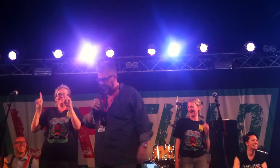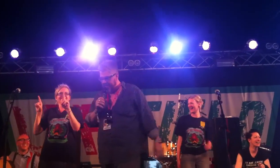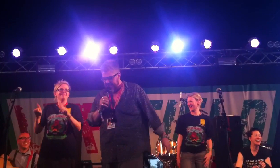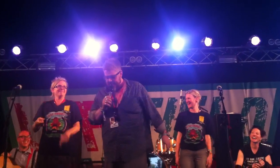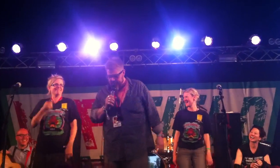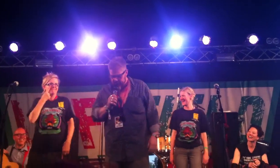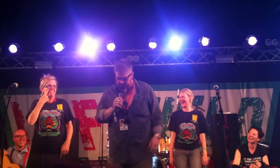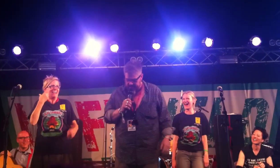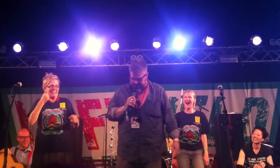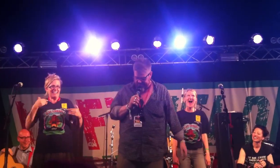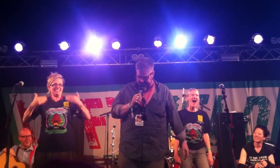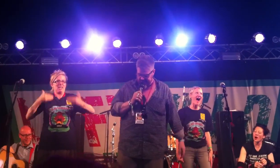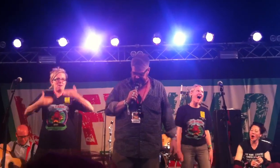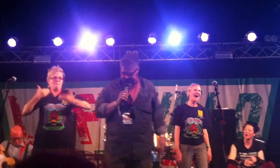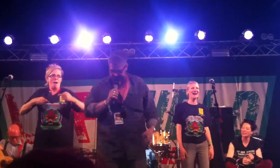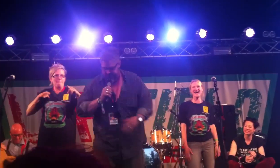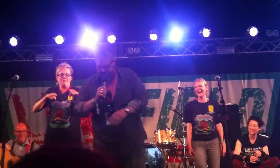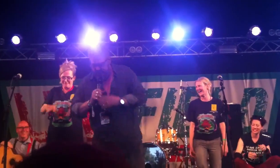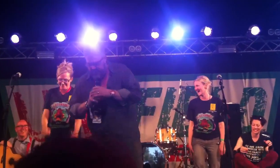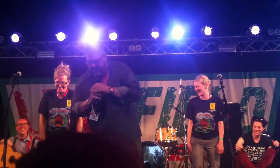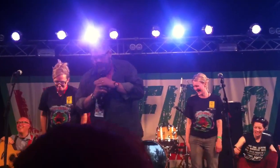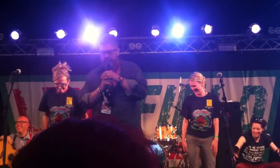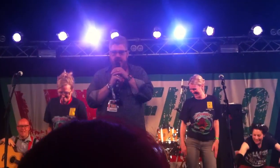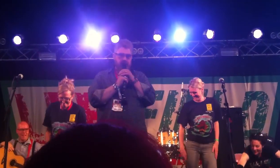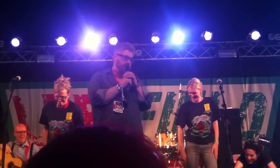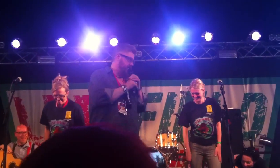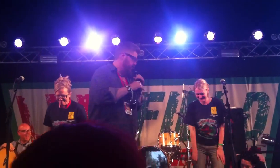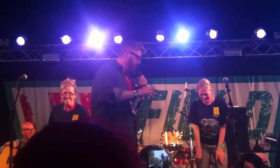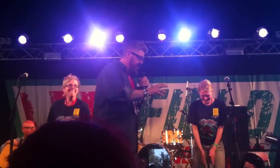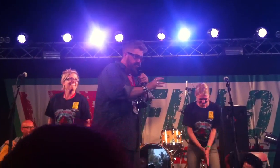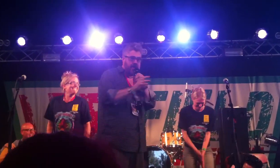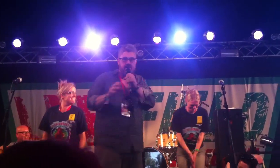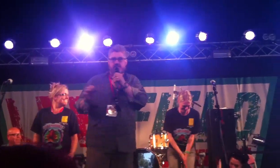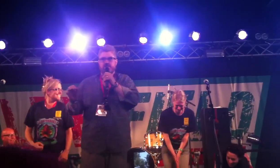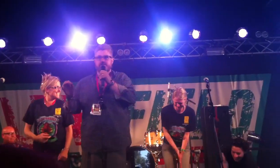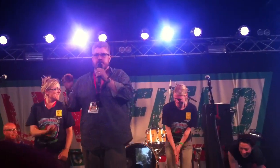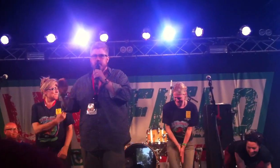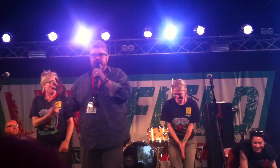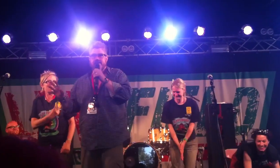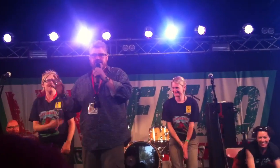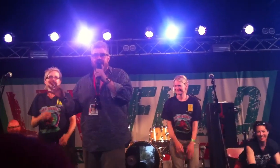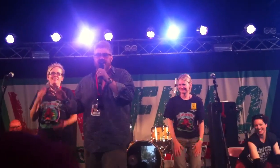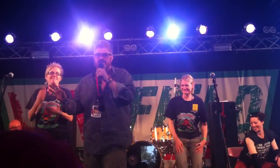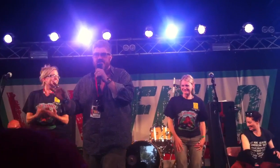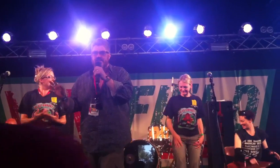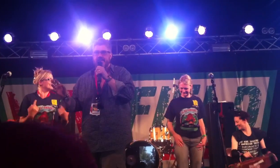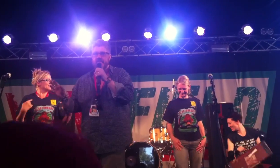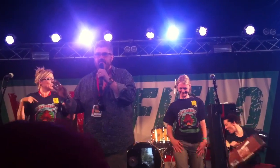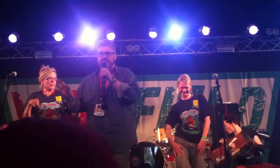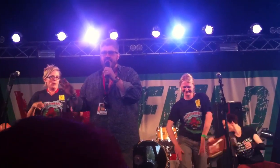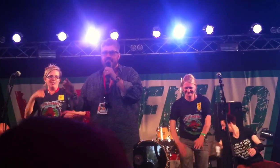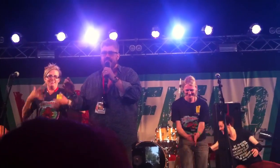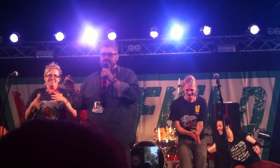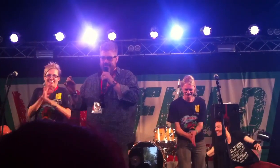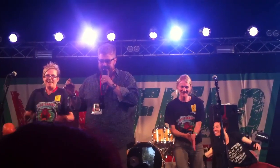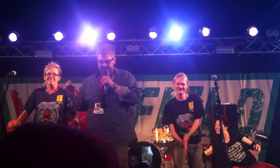Let's see if they can keep up with this. Yeah. Both of you, this is dueling signers.